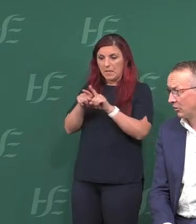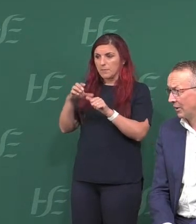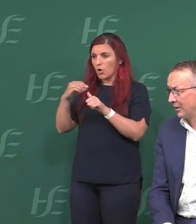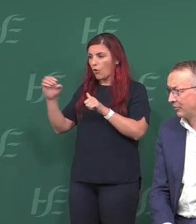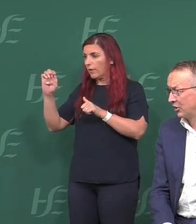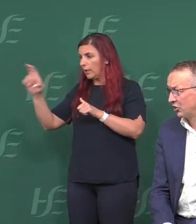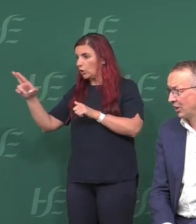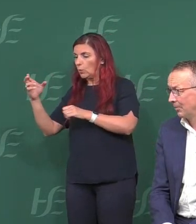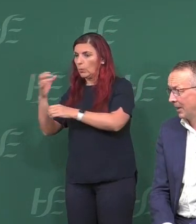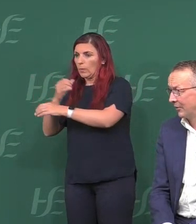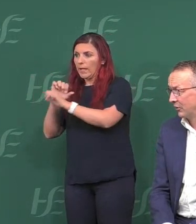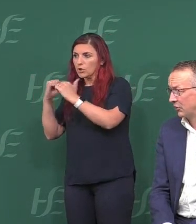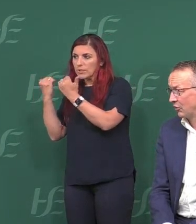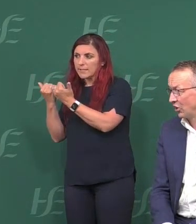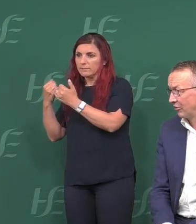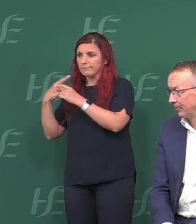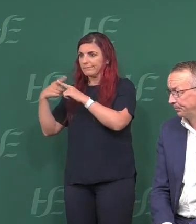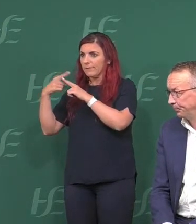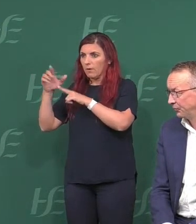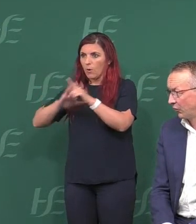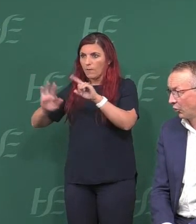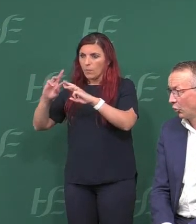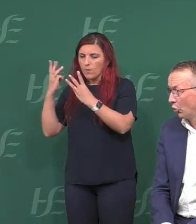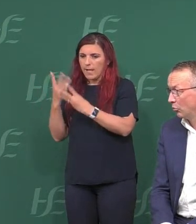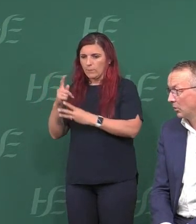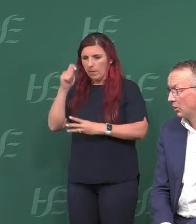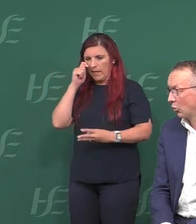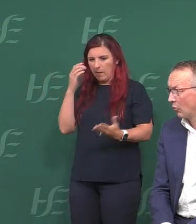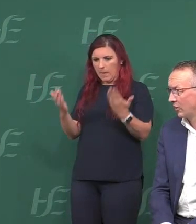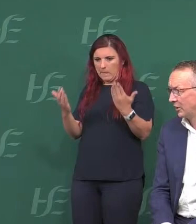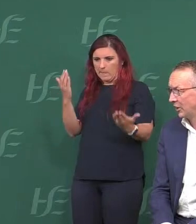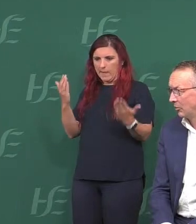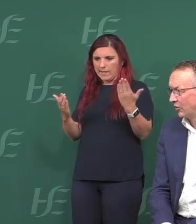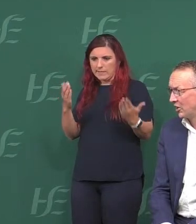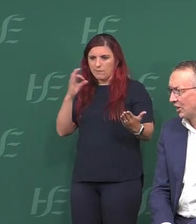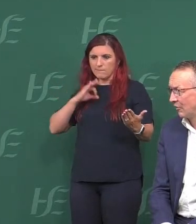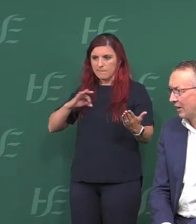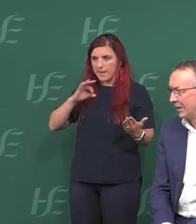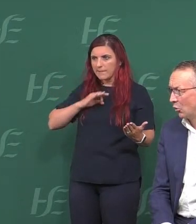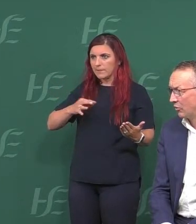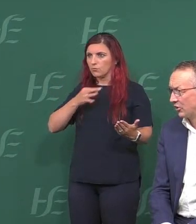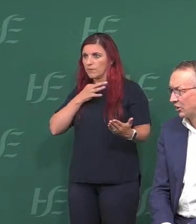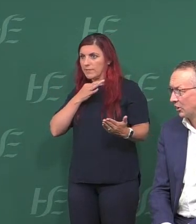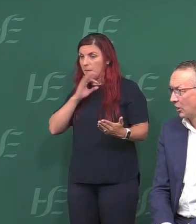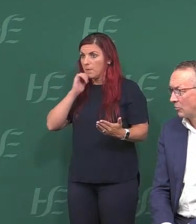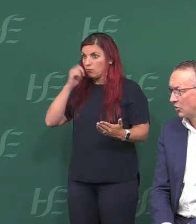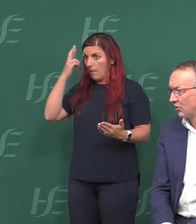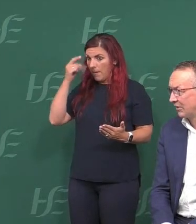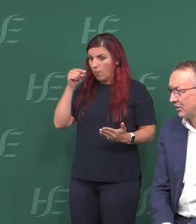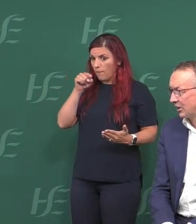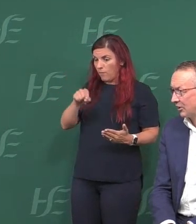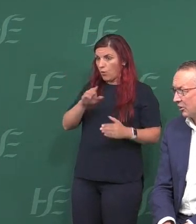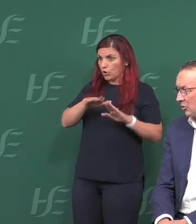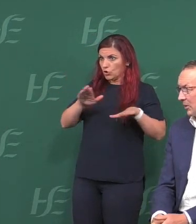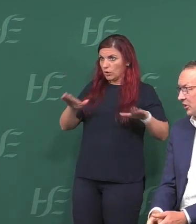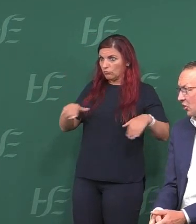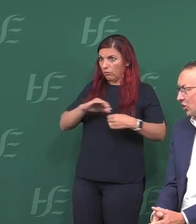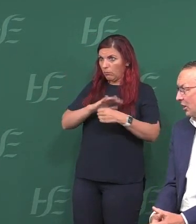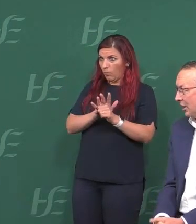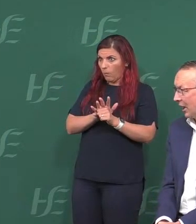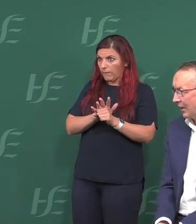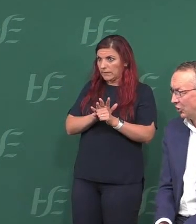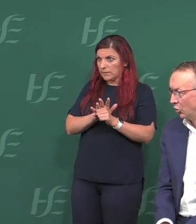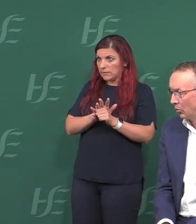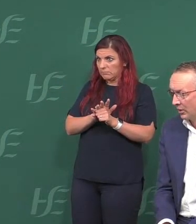have to consider the relative risks and benefits for children, for whom COVID-19 presents a very low risk in terms of serious illness,